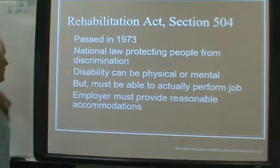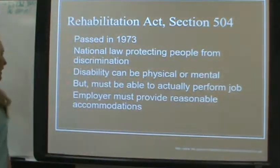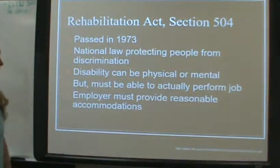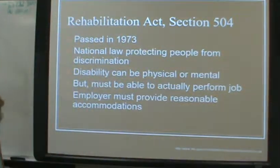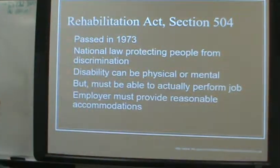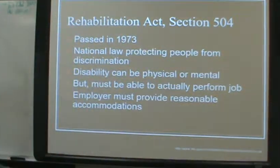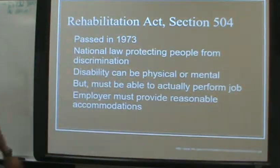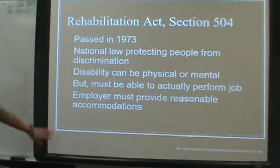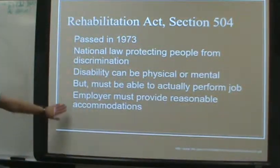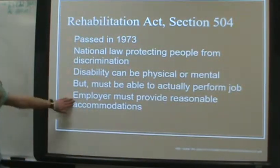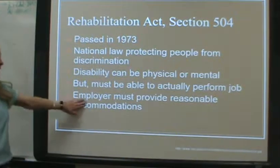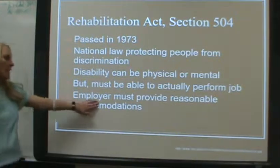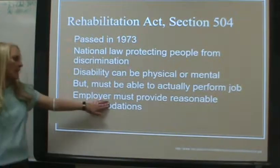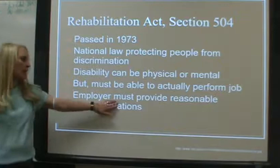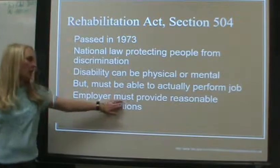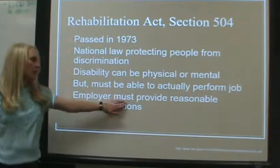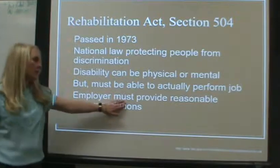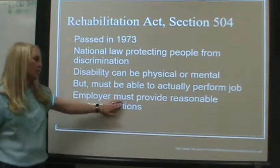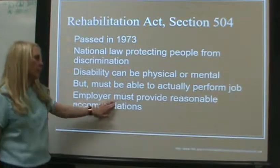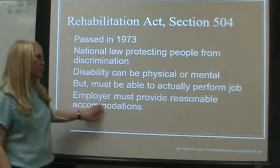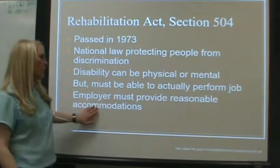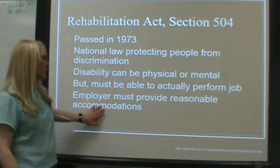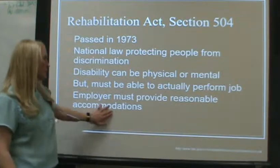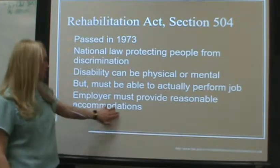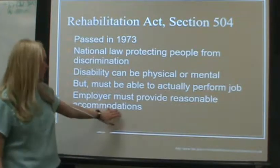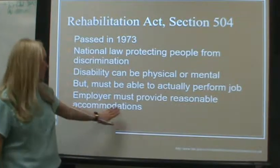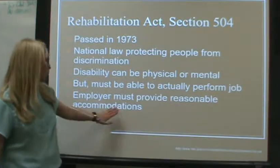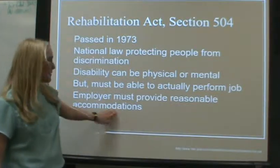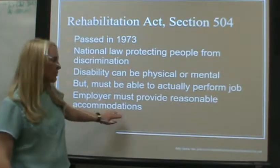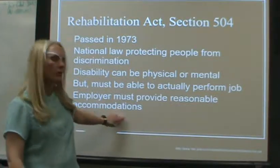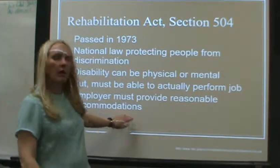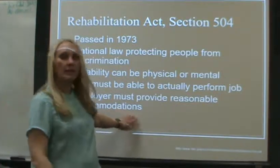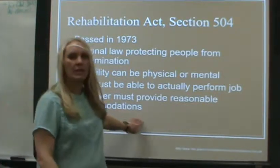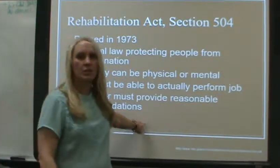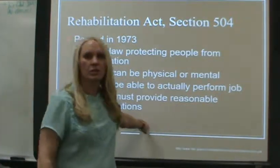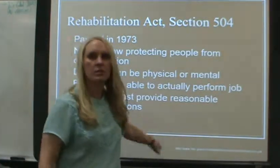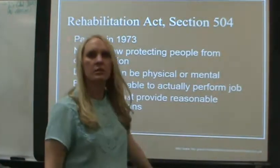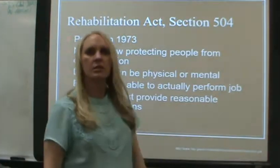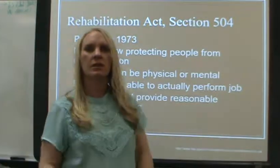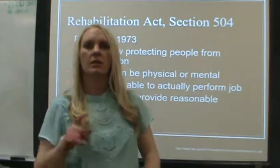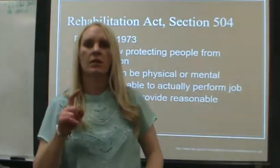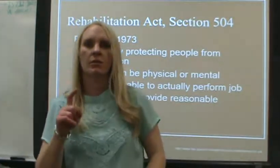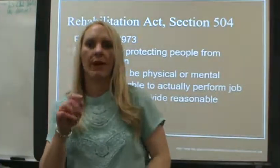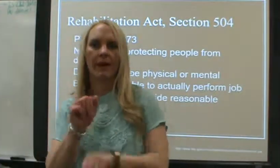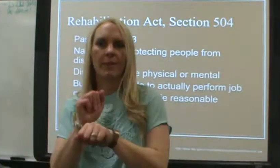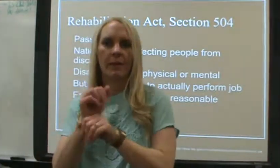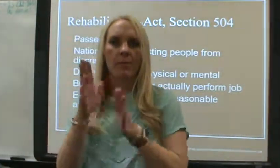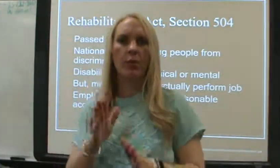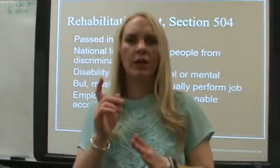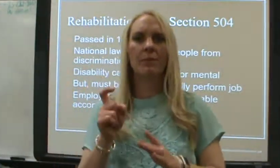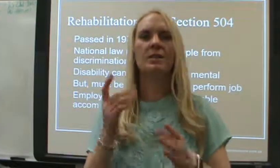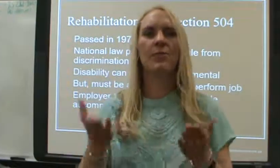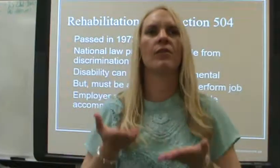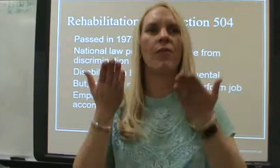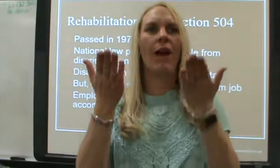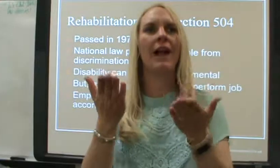All right, and employer must provide reasonable accommodations, right? The employer must provide